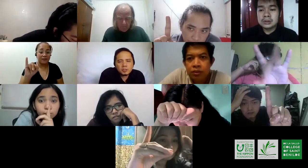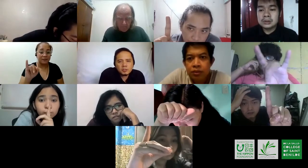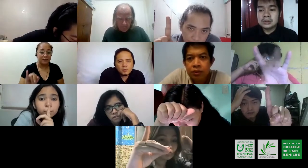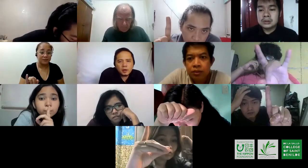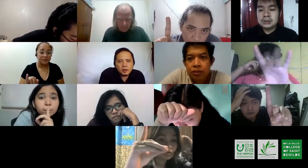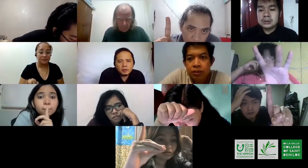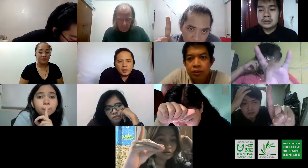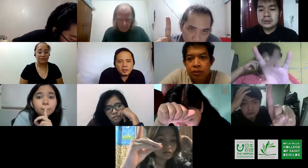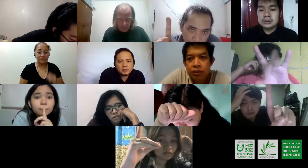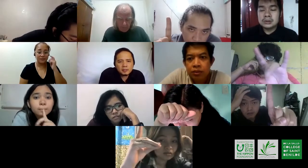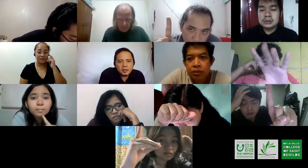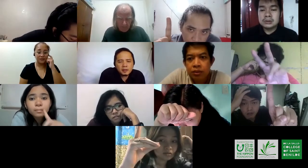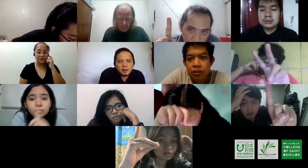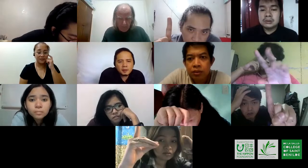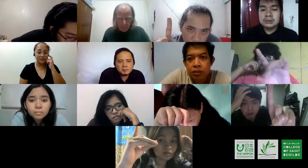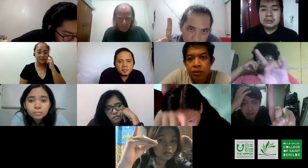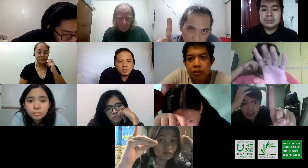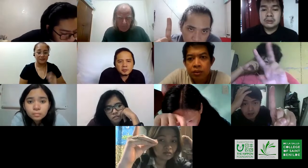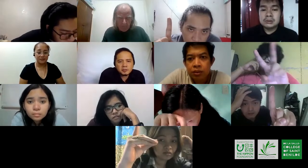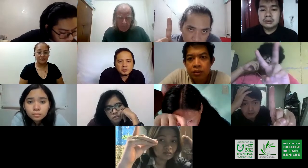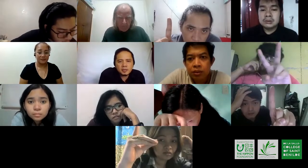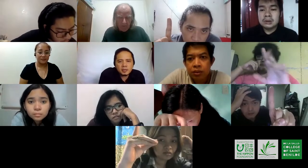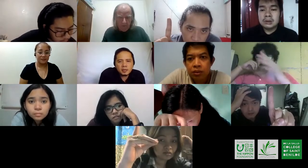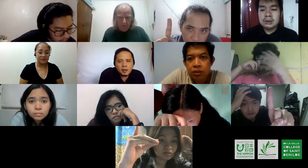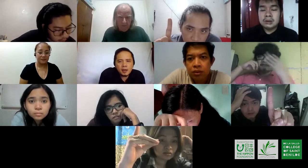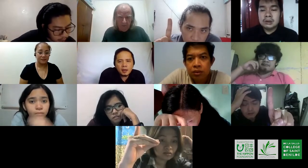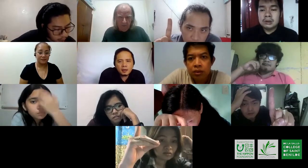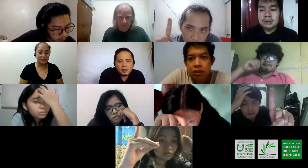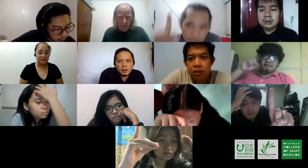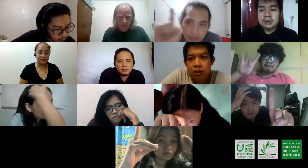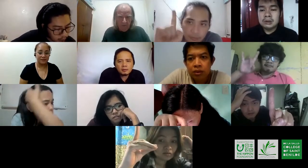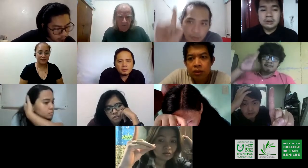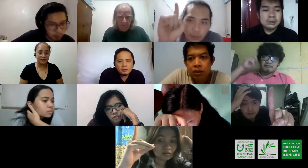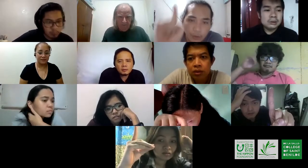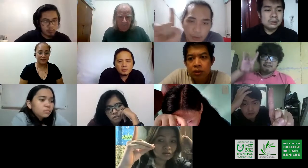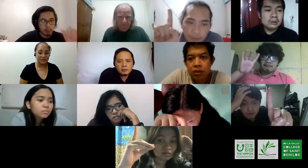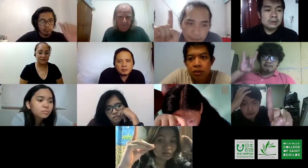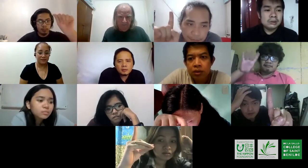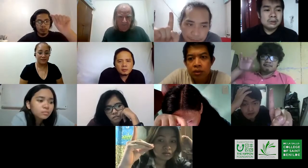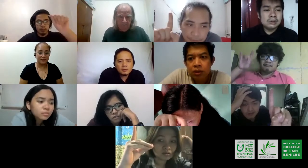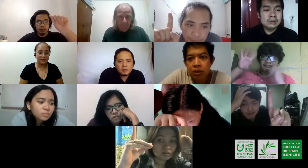So just one, not to saying, and then I'm seeing answers D, A, and